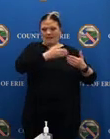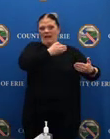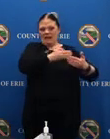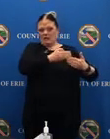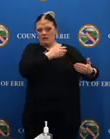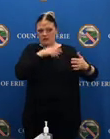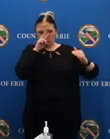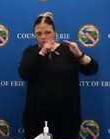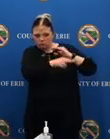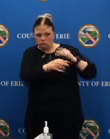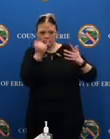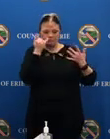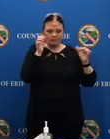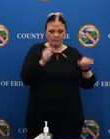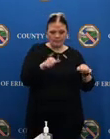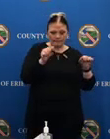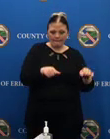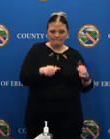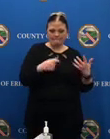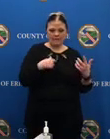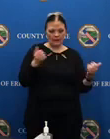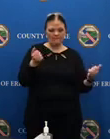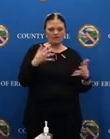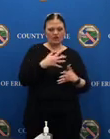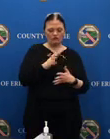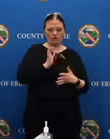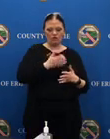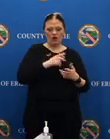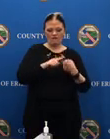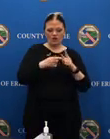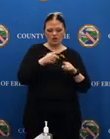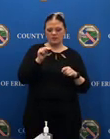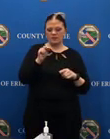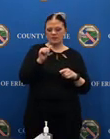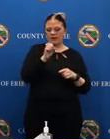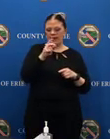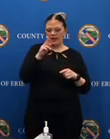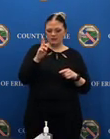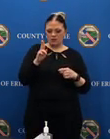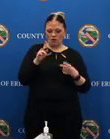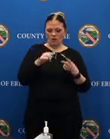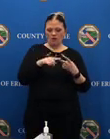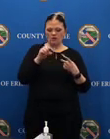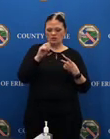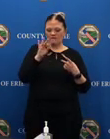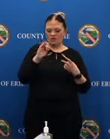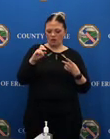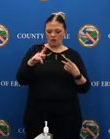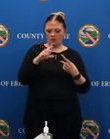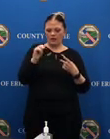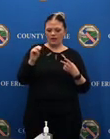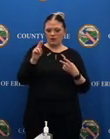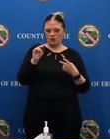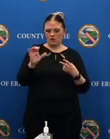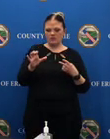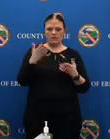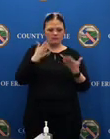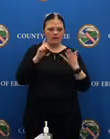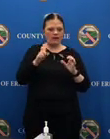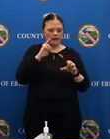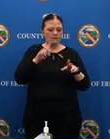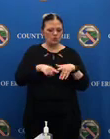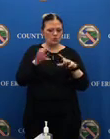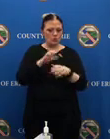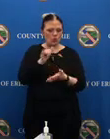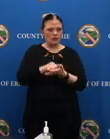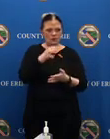is a possibility. And I'm fearful our friends in Nassau, Suffolk, and New York City may actually have to start implementing that in very soon.